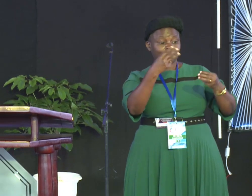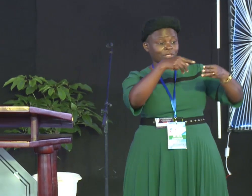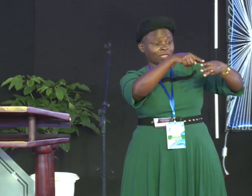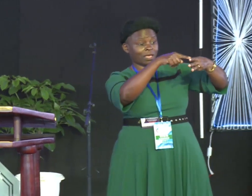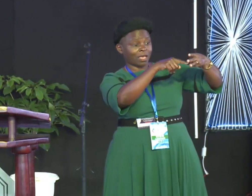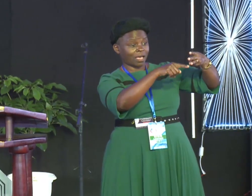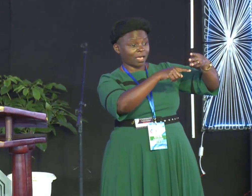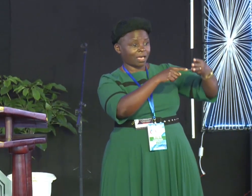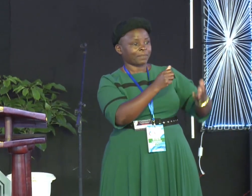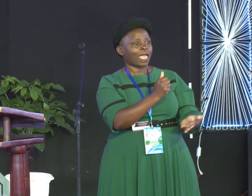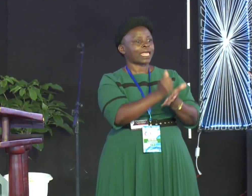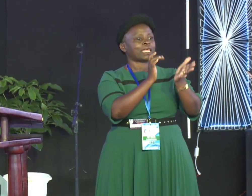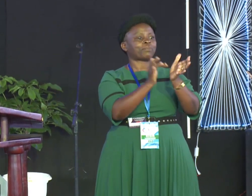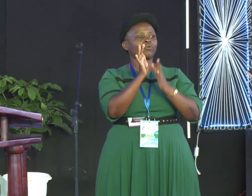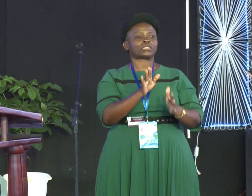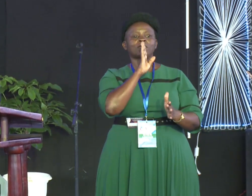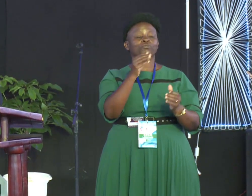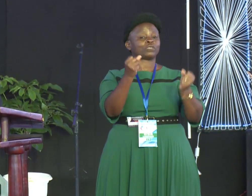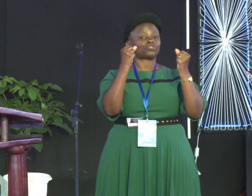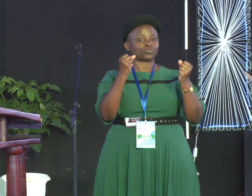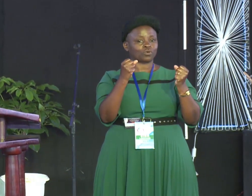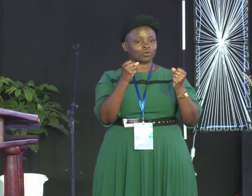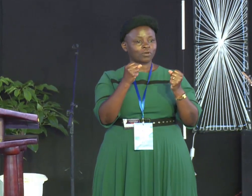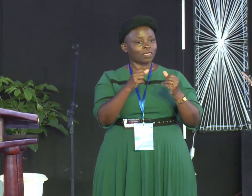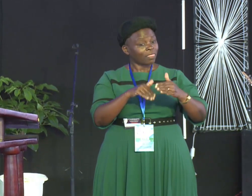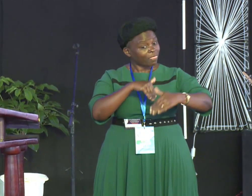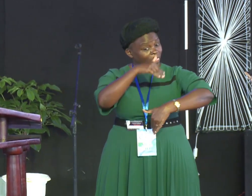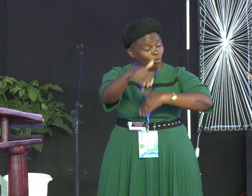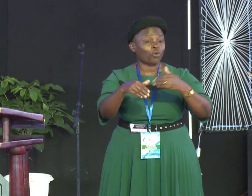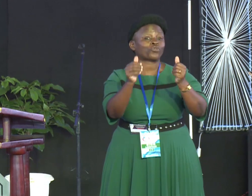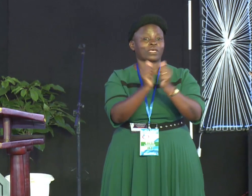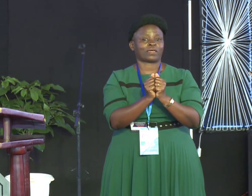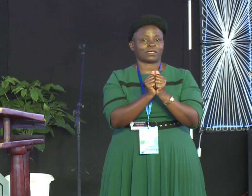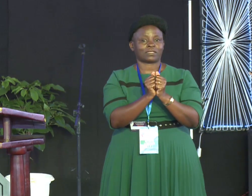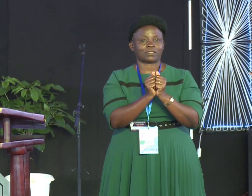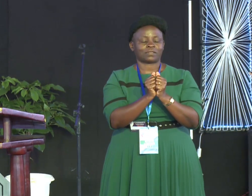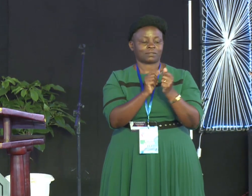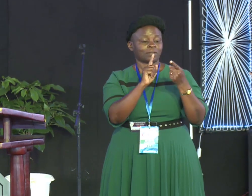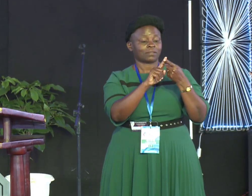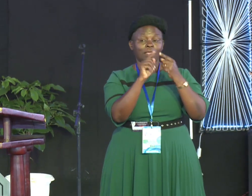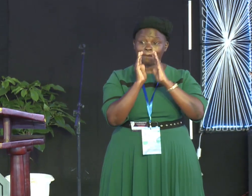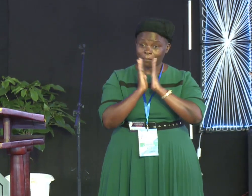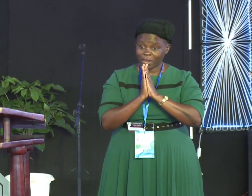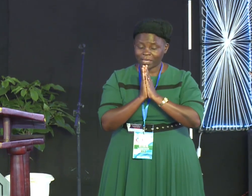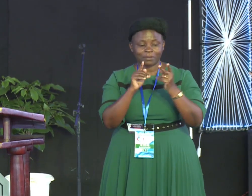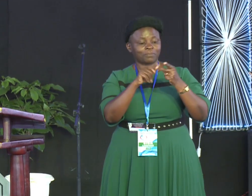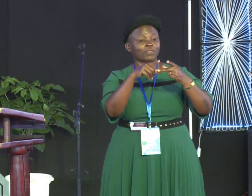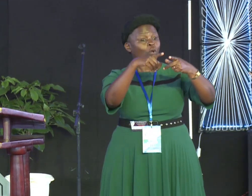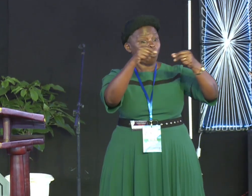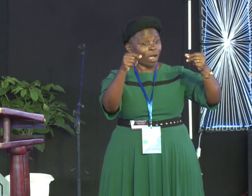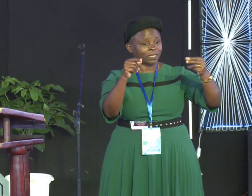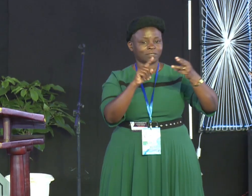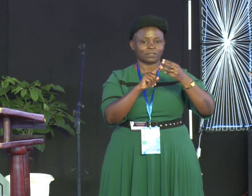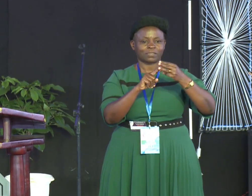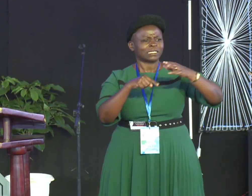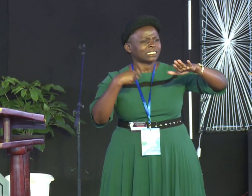These three things help a Christian to be strong. They walk together. Prayer, Chigambo, the